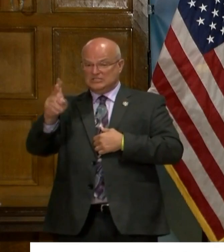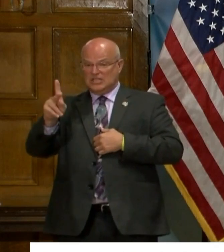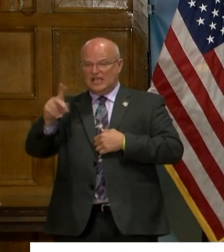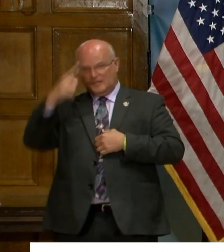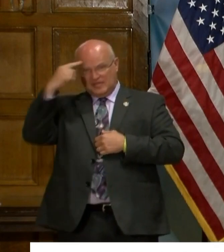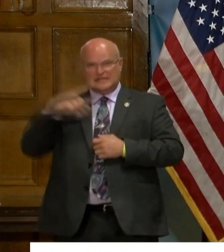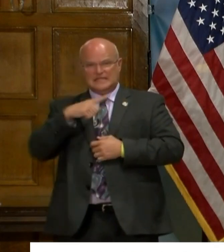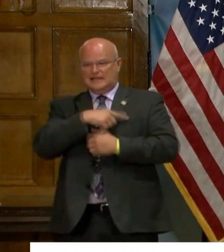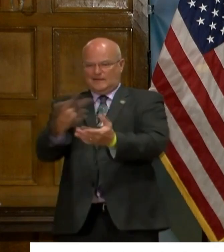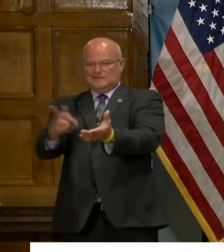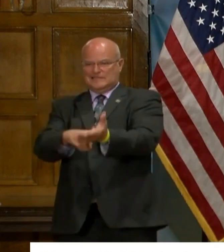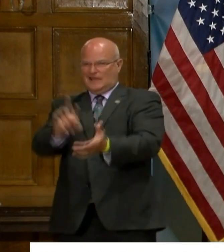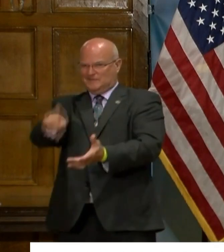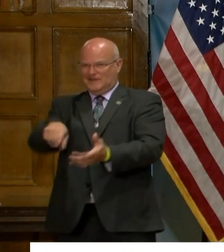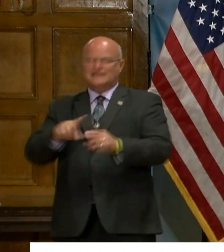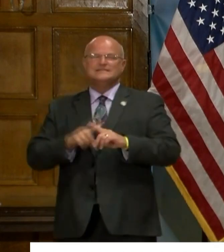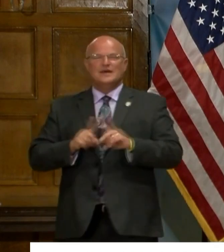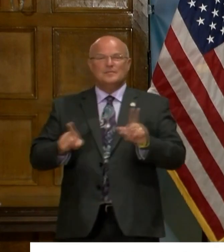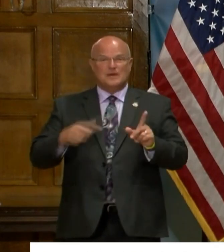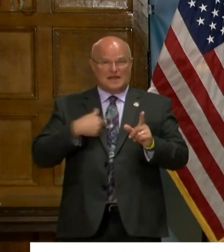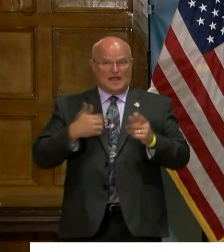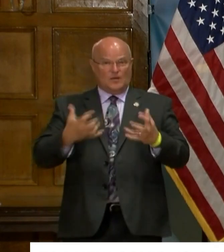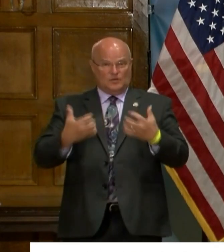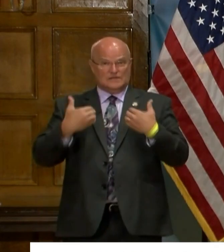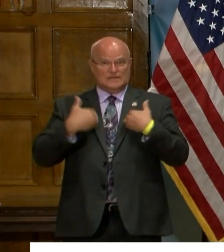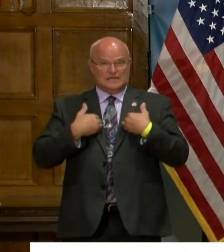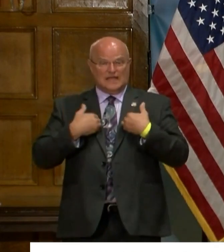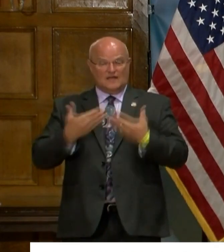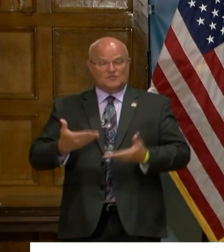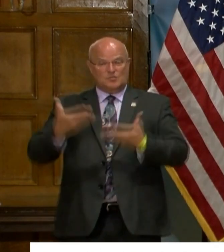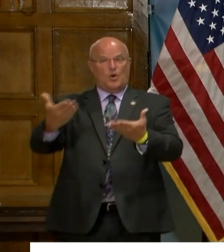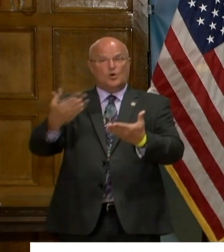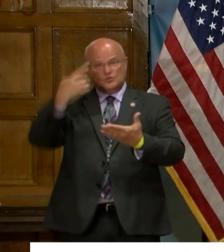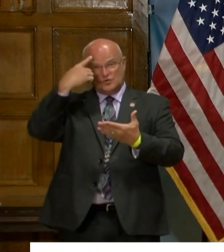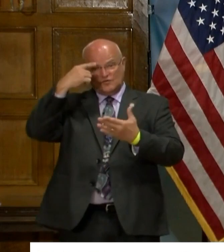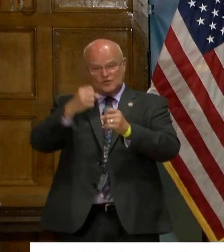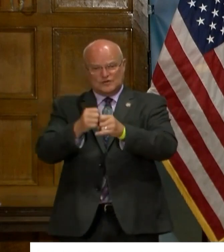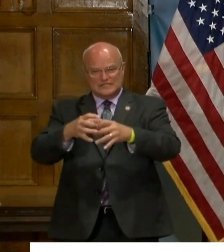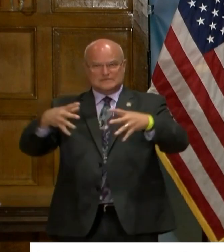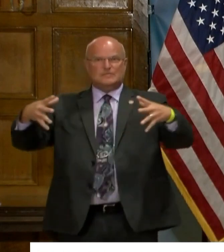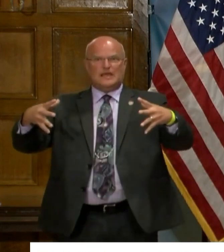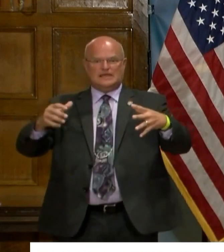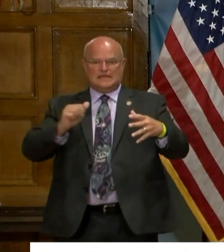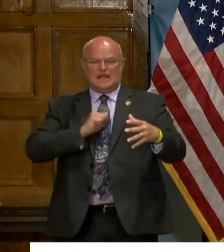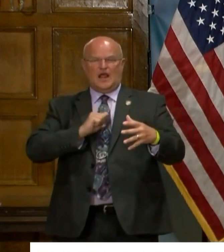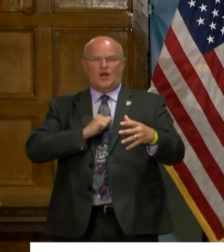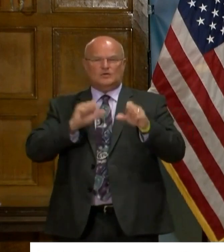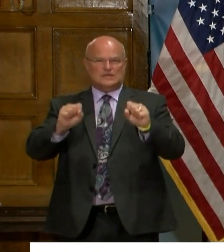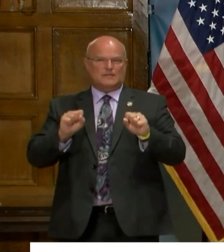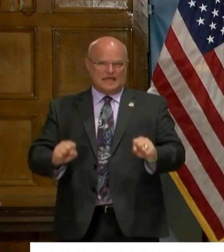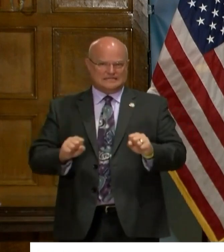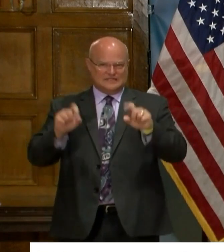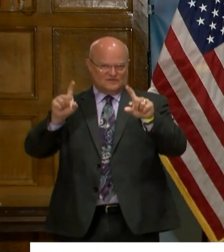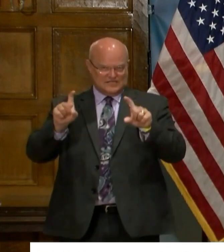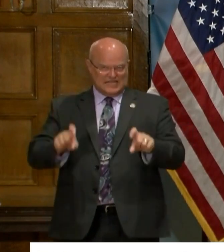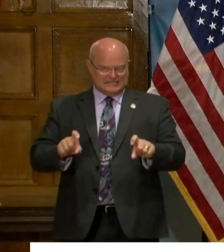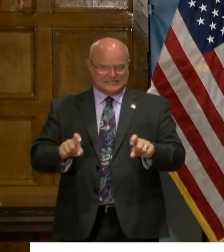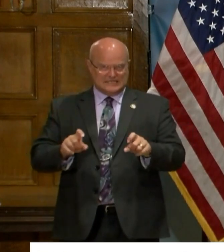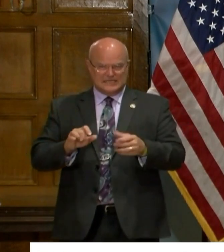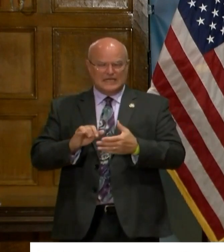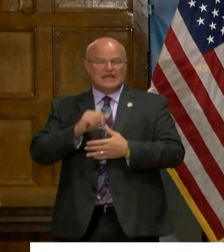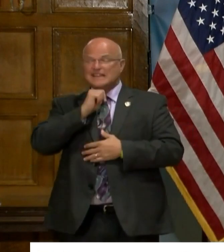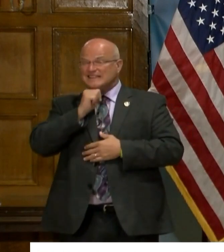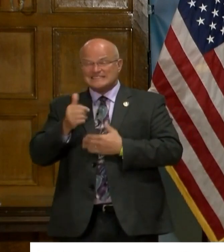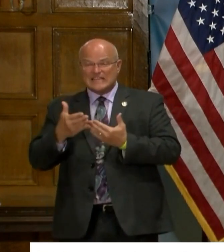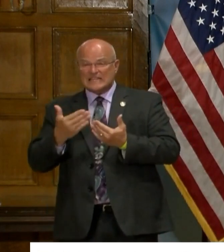to sign the check. But I do want to have proposals for expanding our own capacity. And that's not